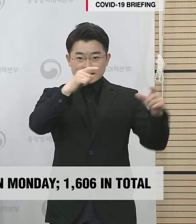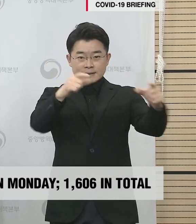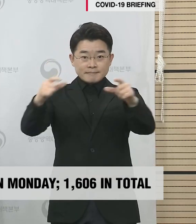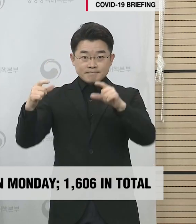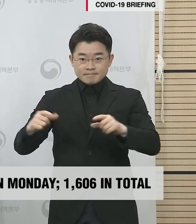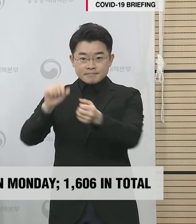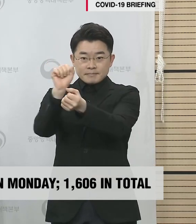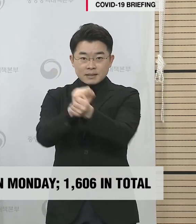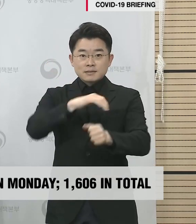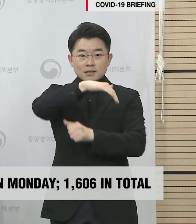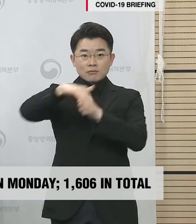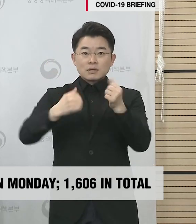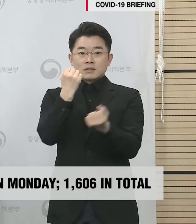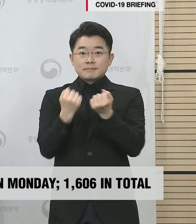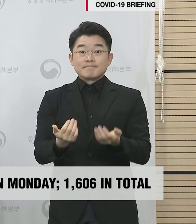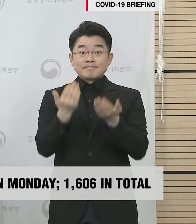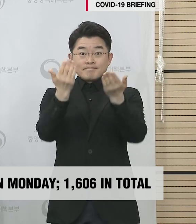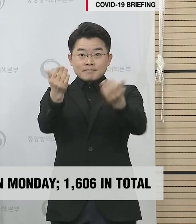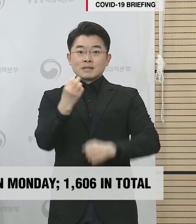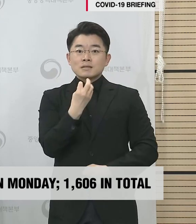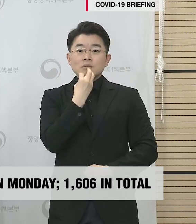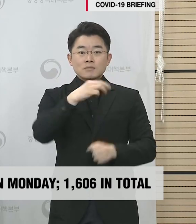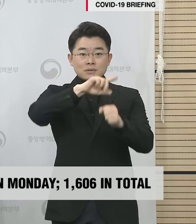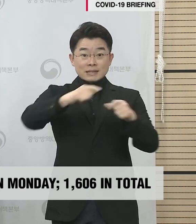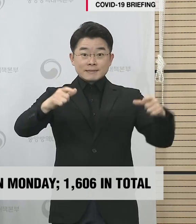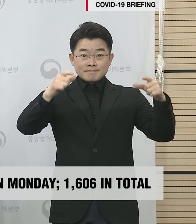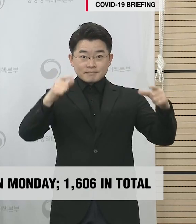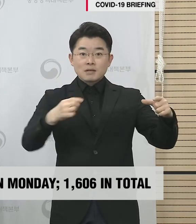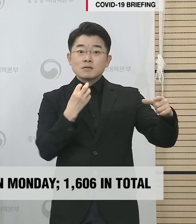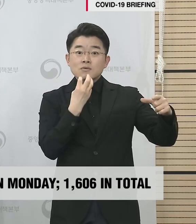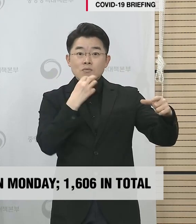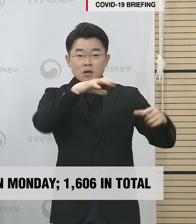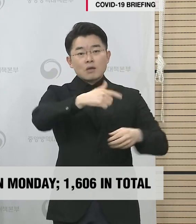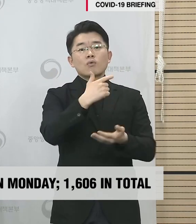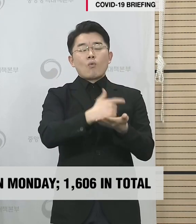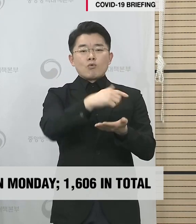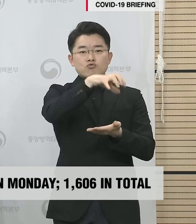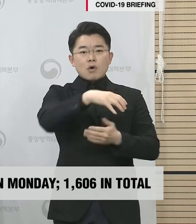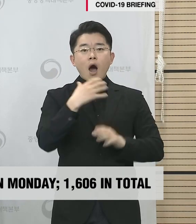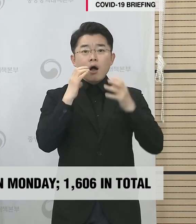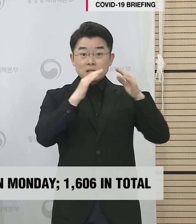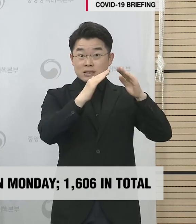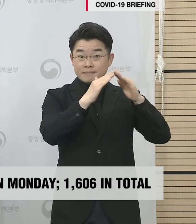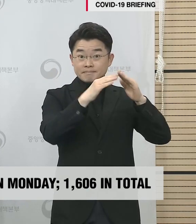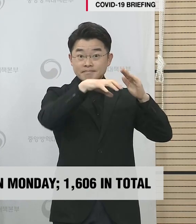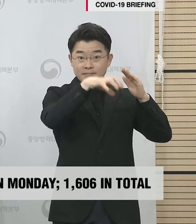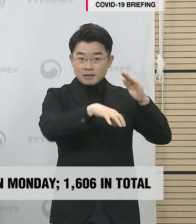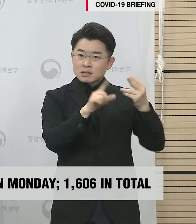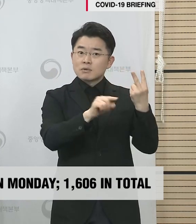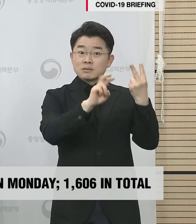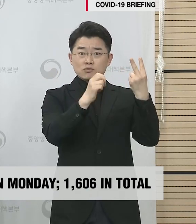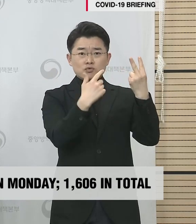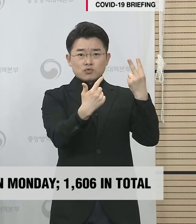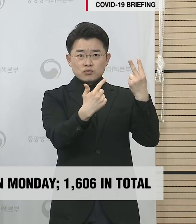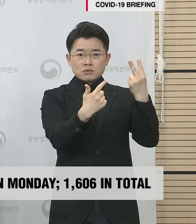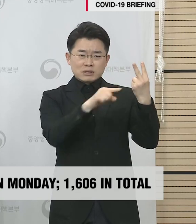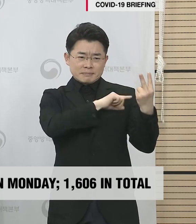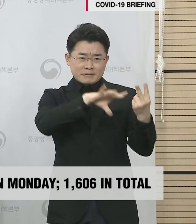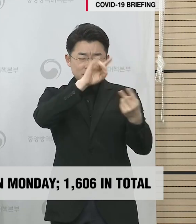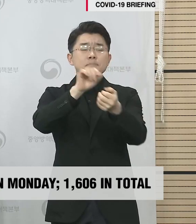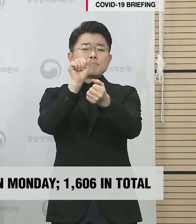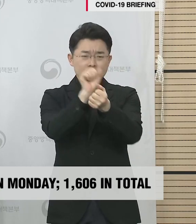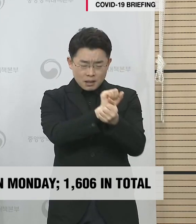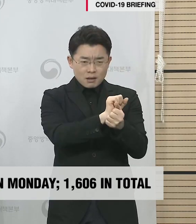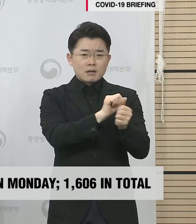And here are some major updates on our domestic infections. First, in the metropolitan area, in relation to Seoul City's Nyeonggu